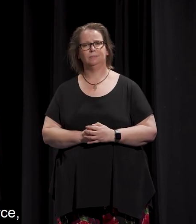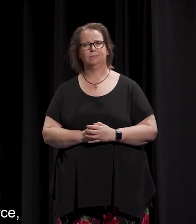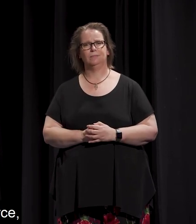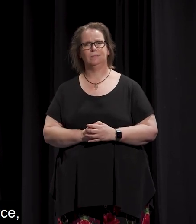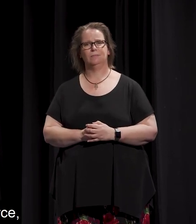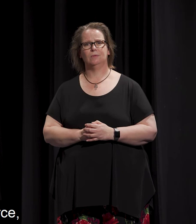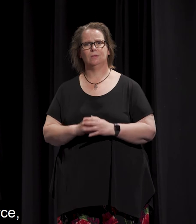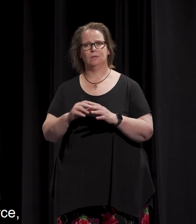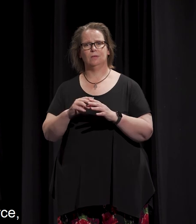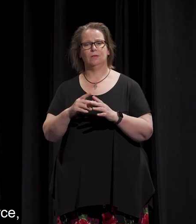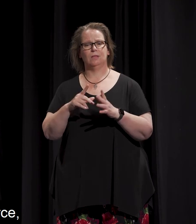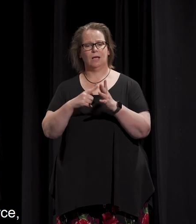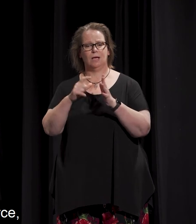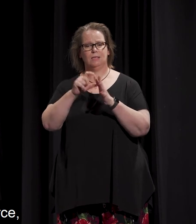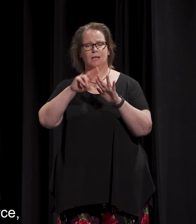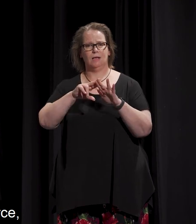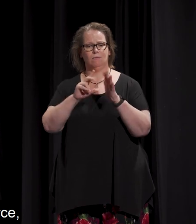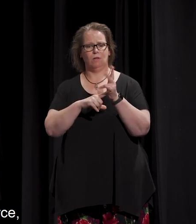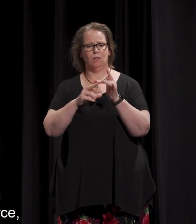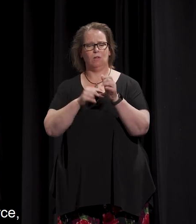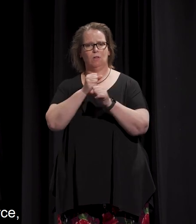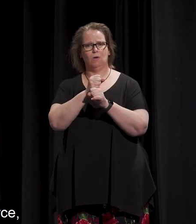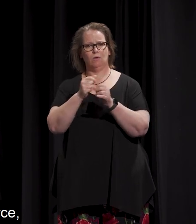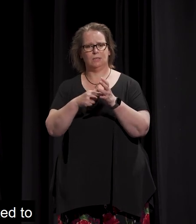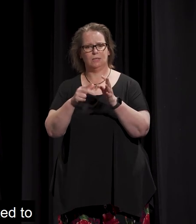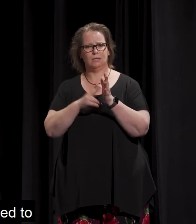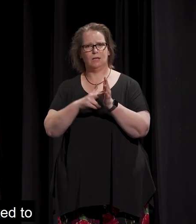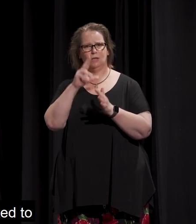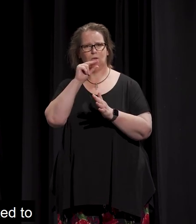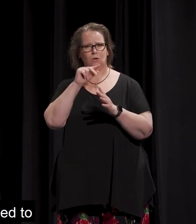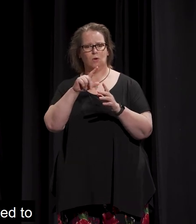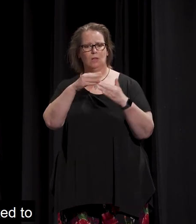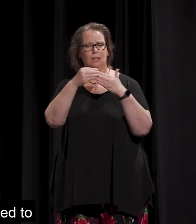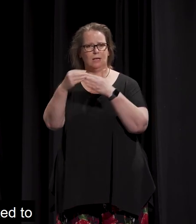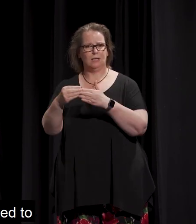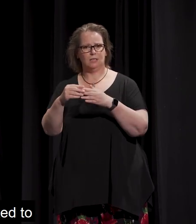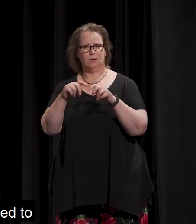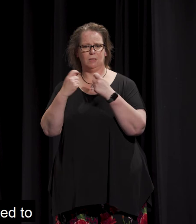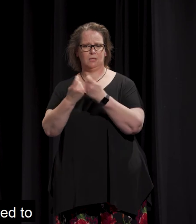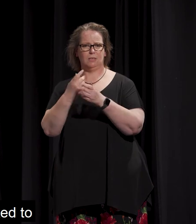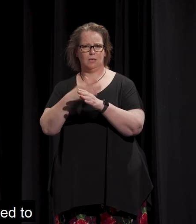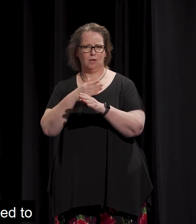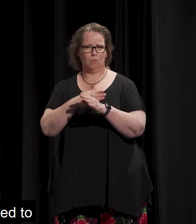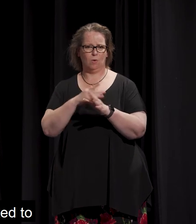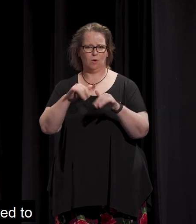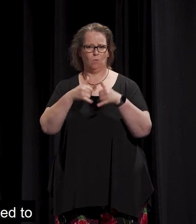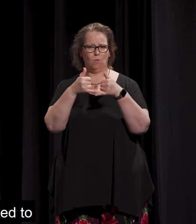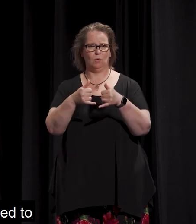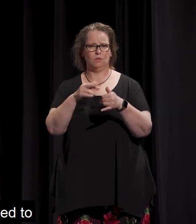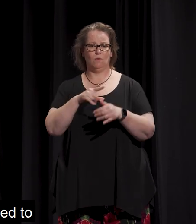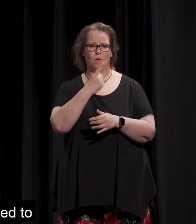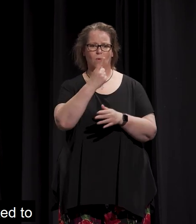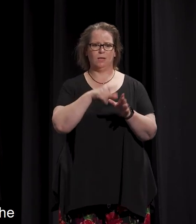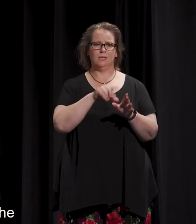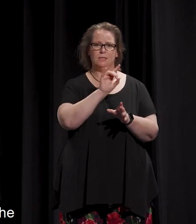The Australian Defence Force Longtan Youth Leadership and Teamwork Awards are presented to 1 Year 10 and 1